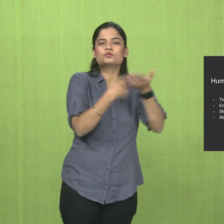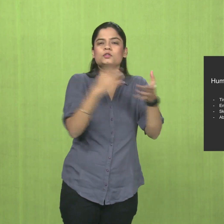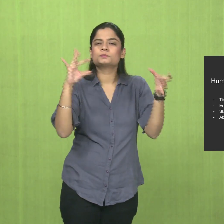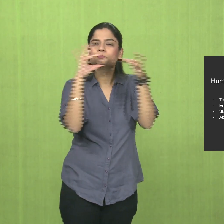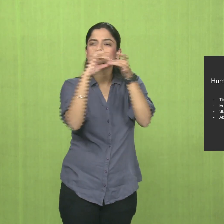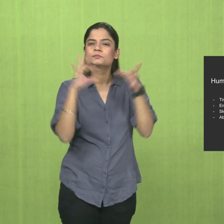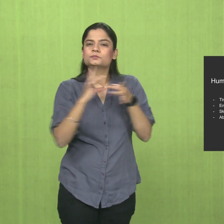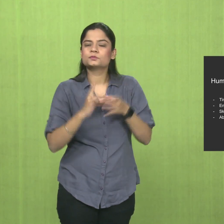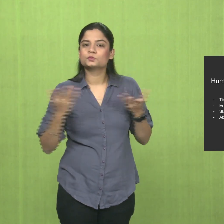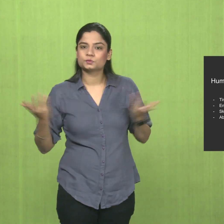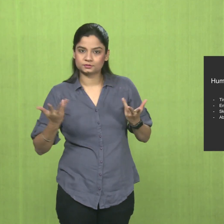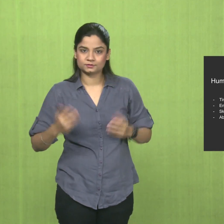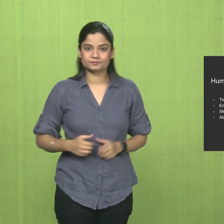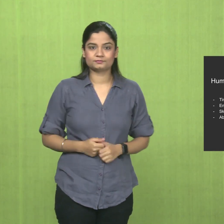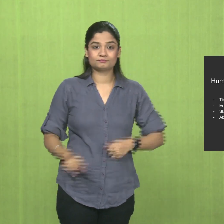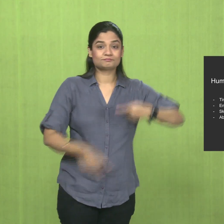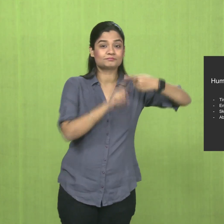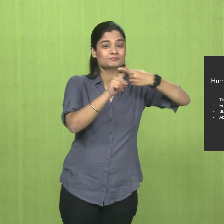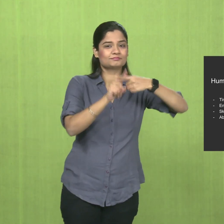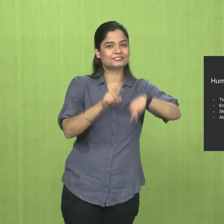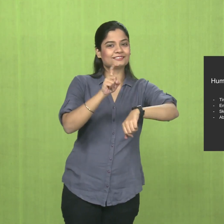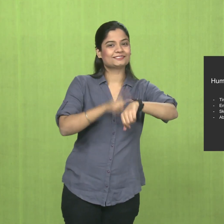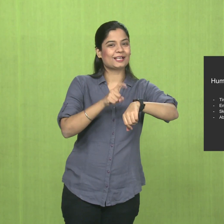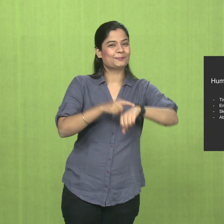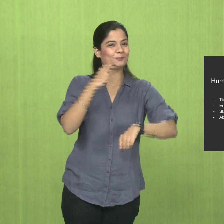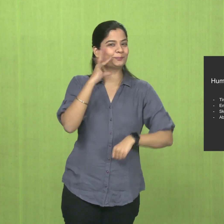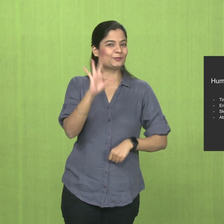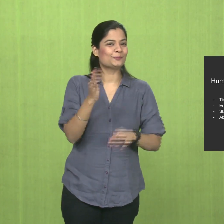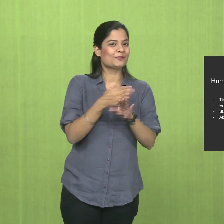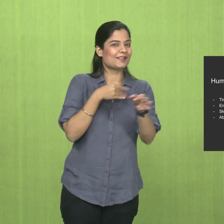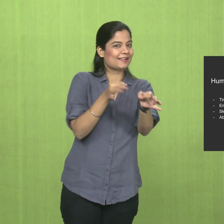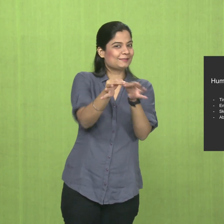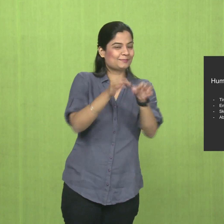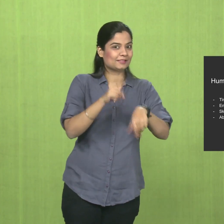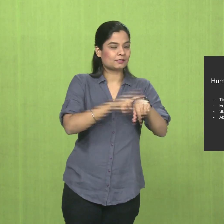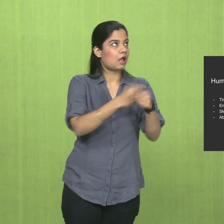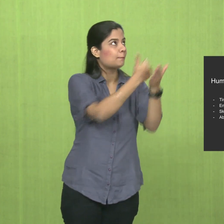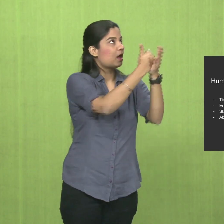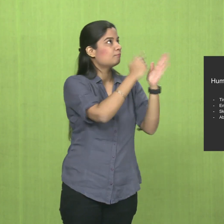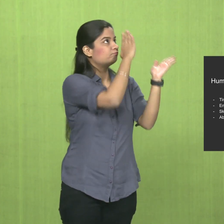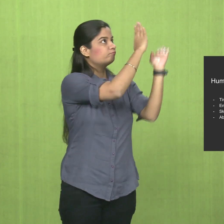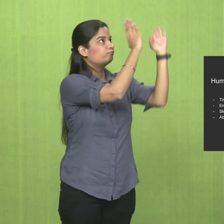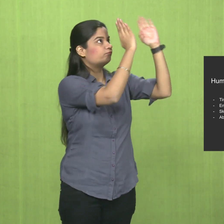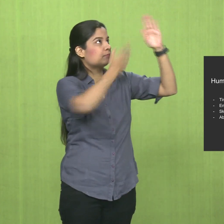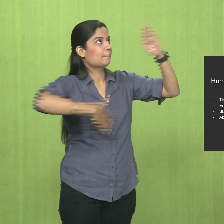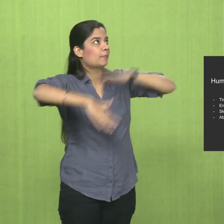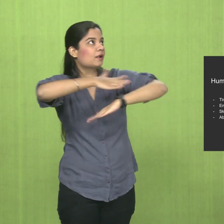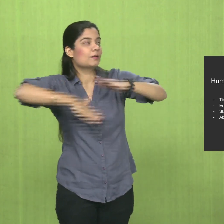which include something that humans can have, like time. Time is a human resource. We have to be on